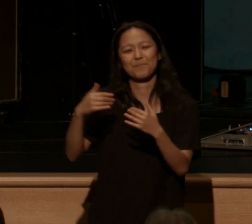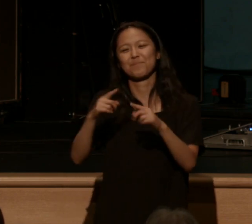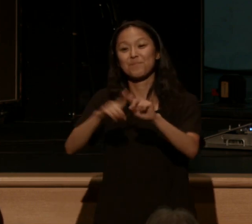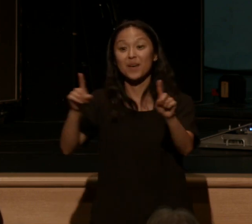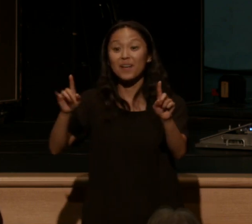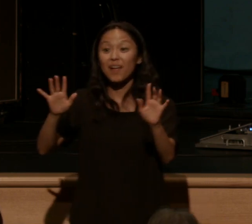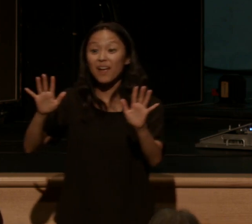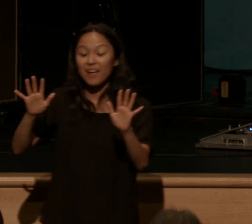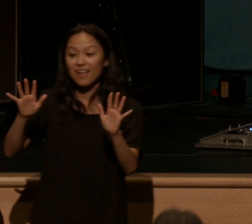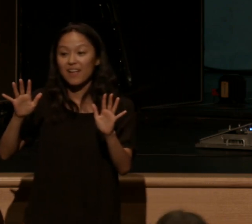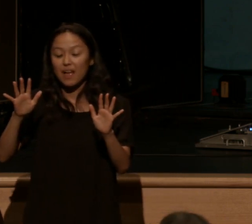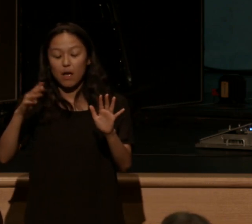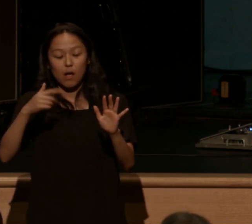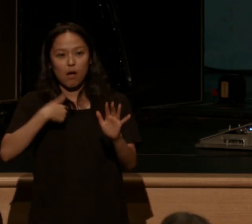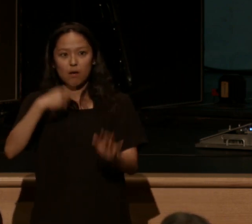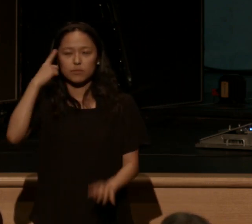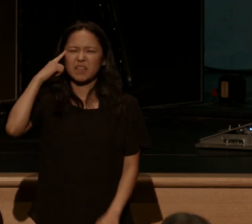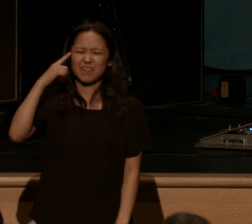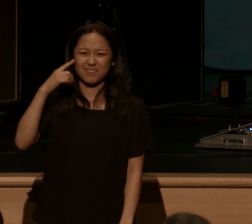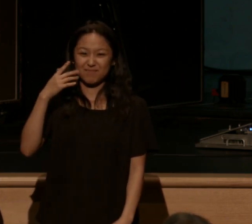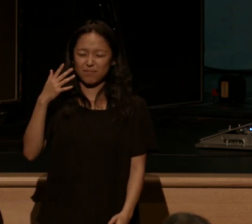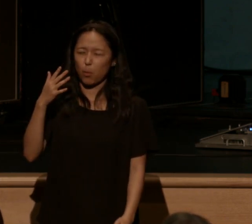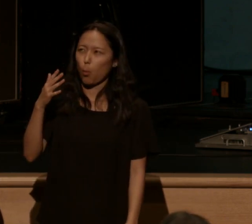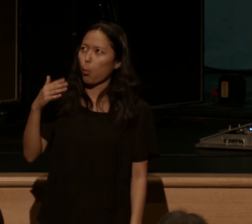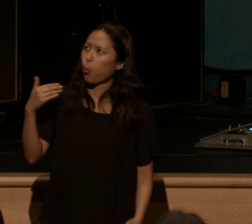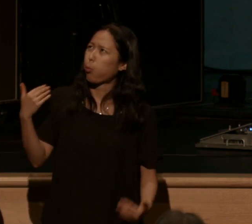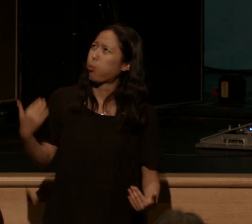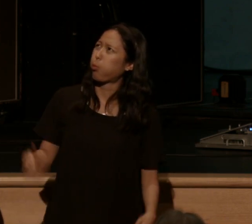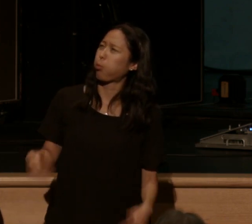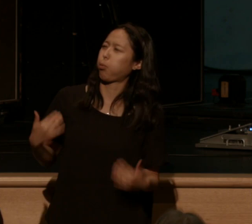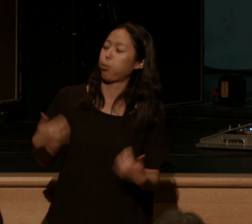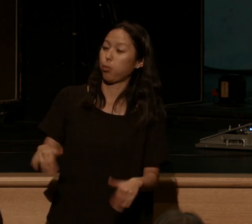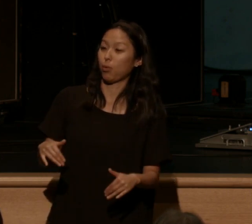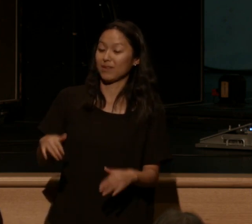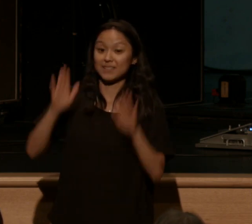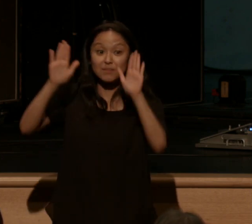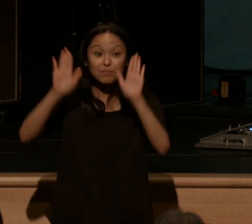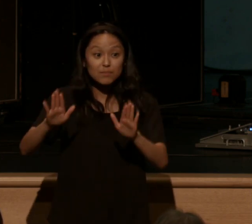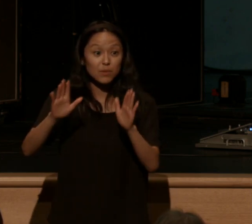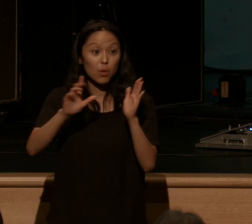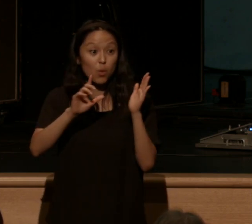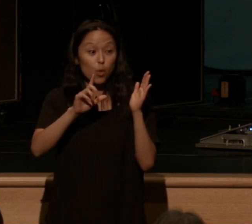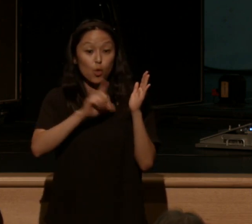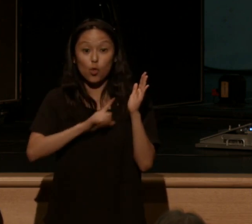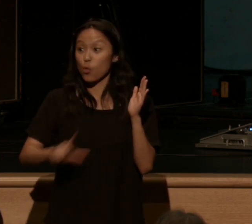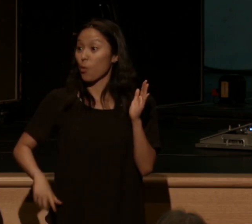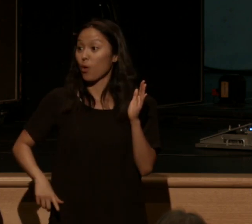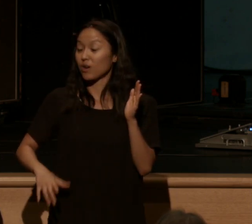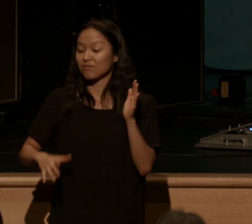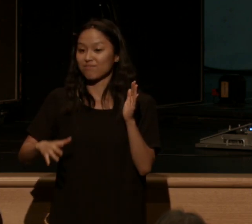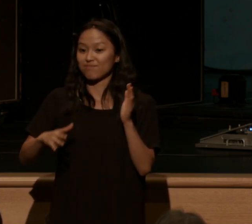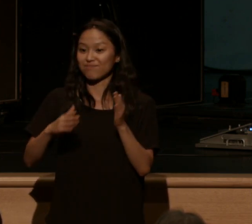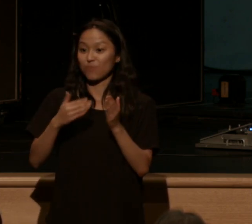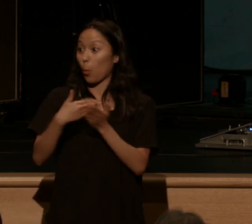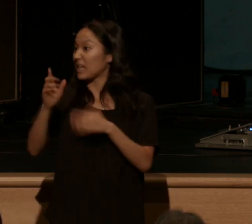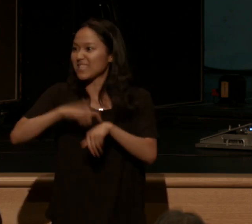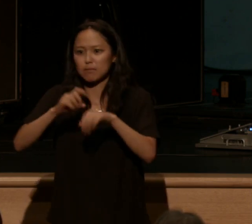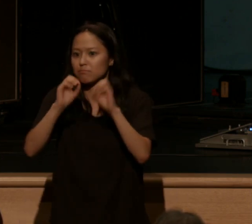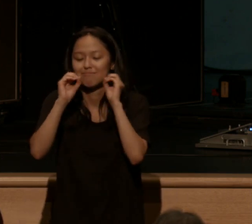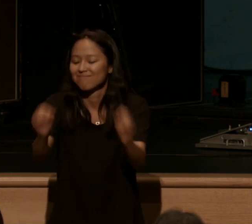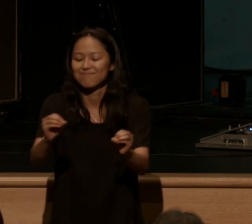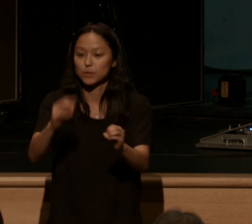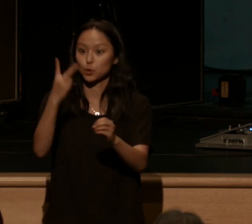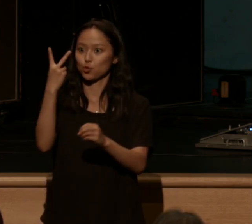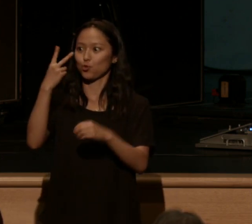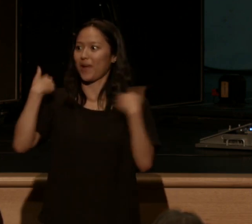things. But there he goes. I would just be like, wouldn't you? I'd be like, whoa, isn't it amazing that the Lord wastes no time? Two angels show up instantly.